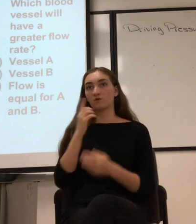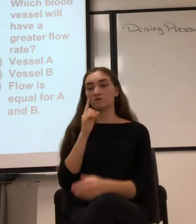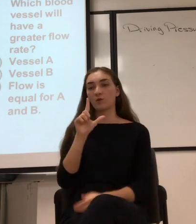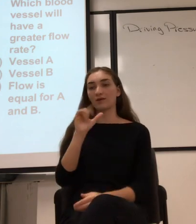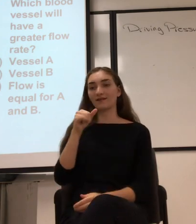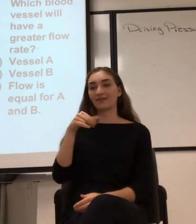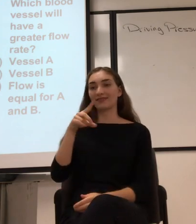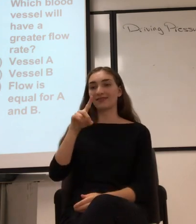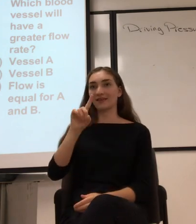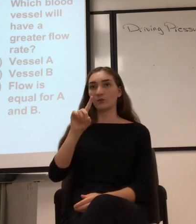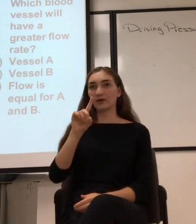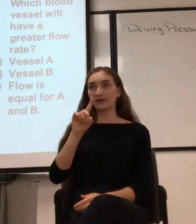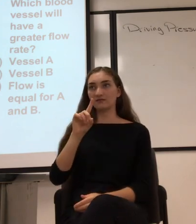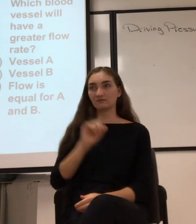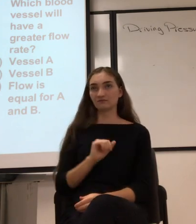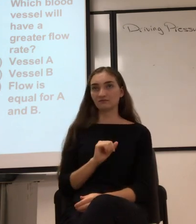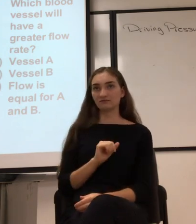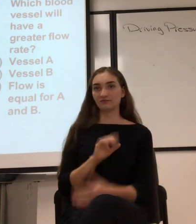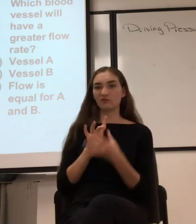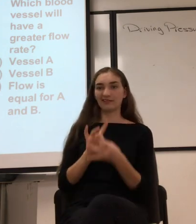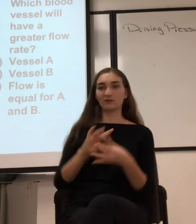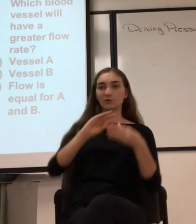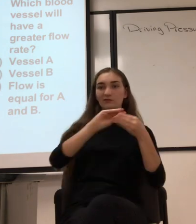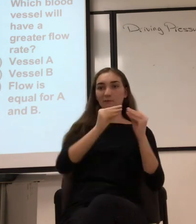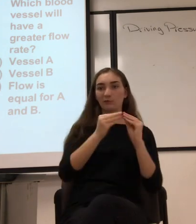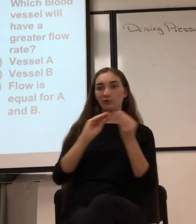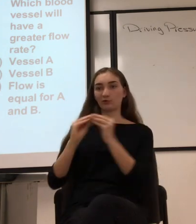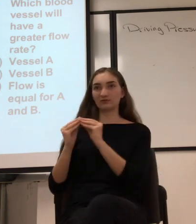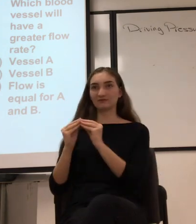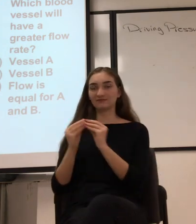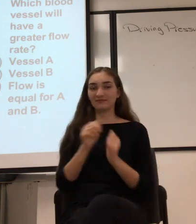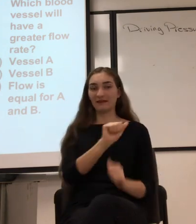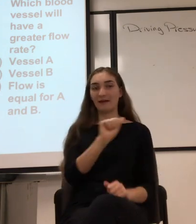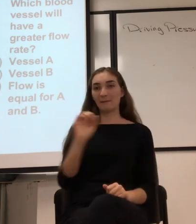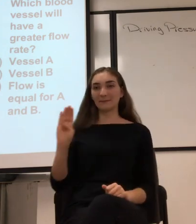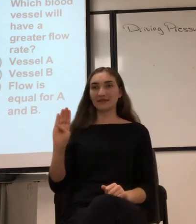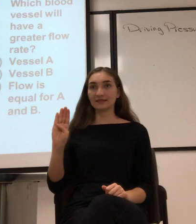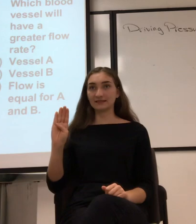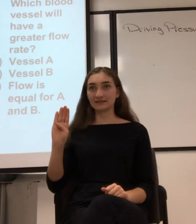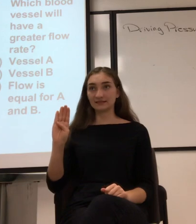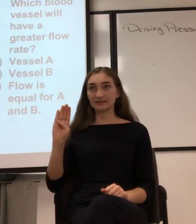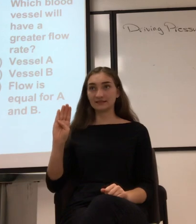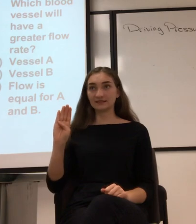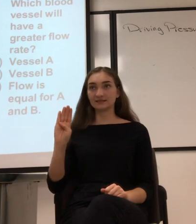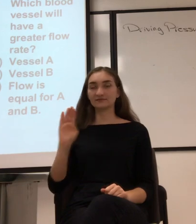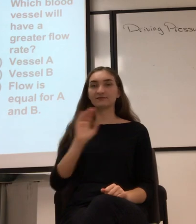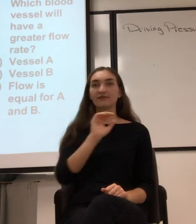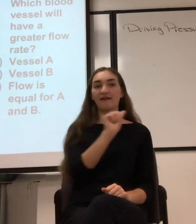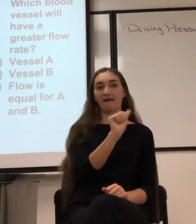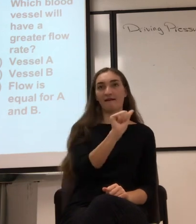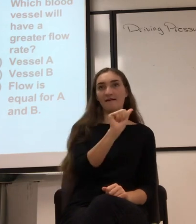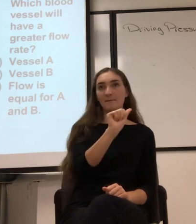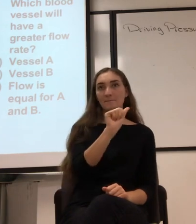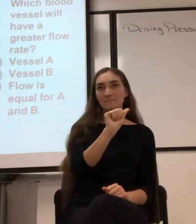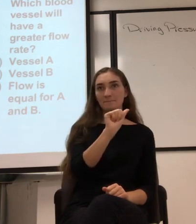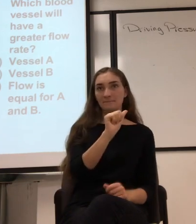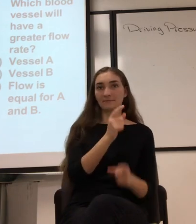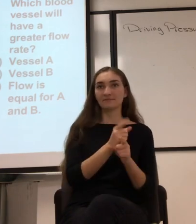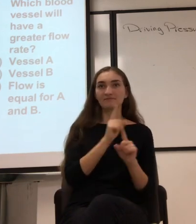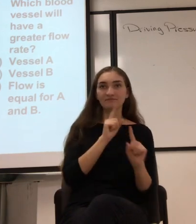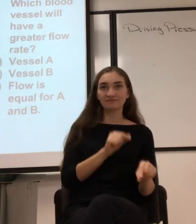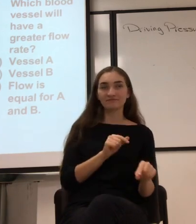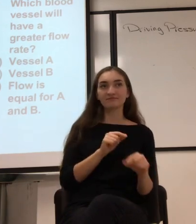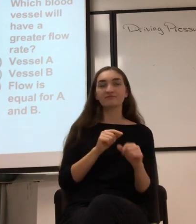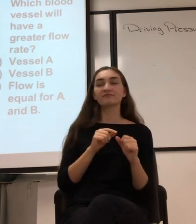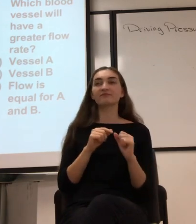on what I just told you? A or B? B. It is A. See, let me think how you're